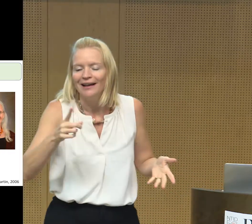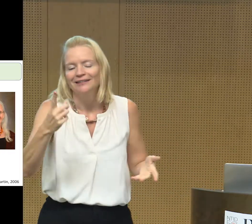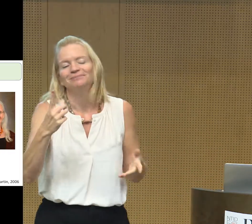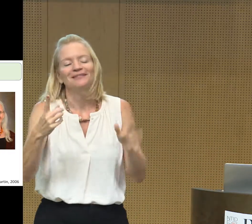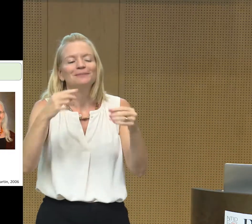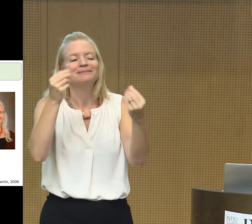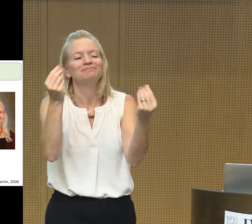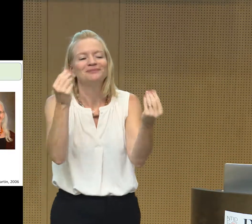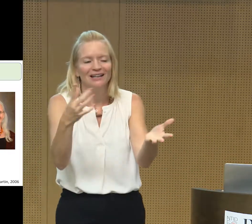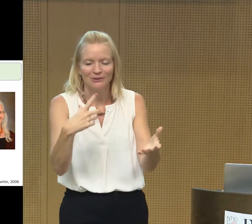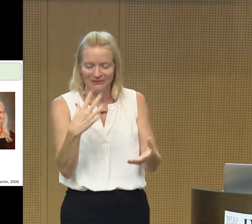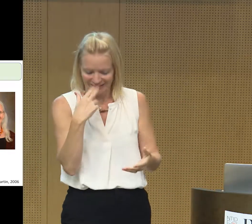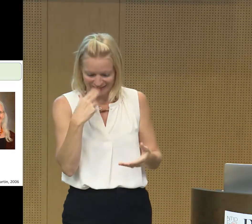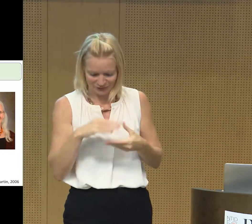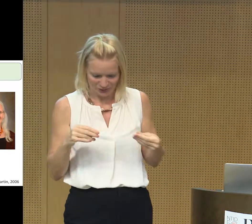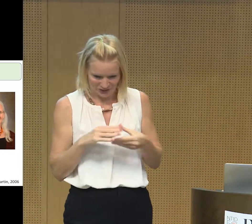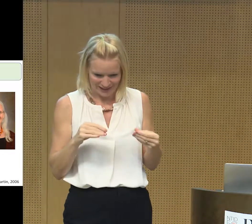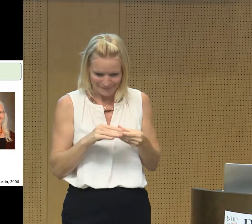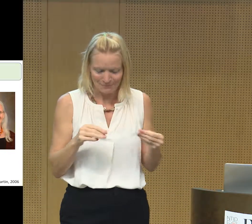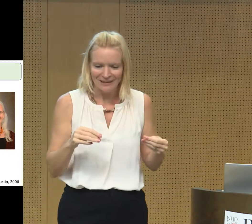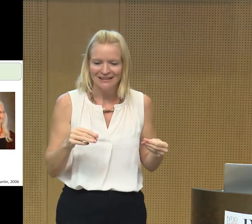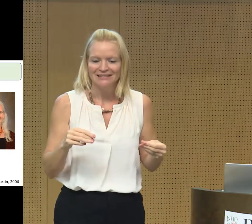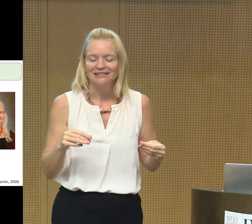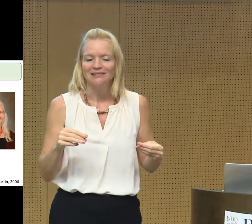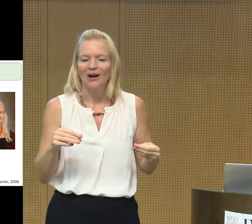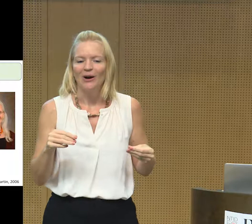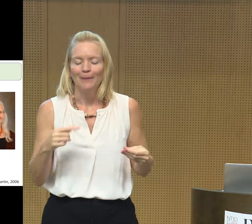We didn't know that, but let me tell you a little bit of a story.